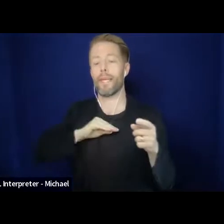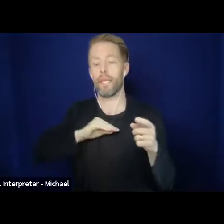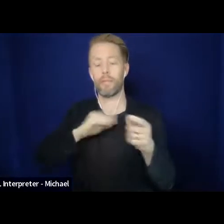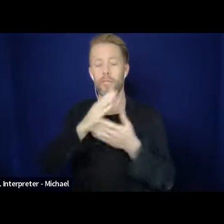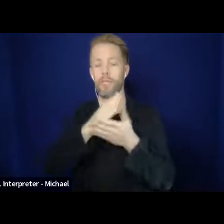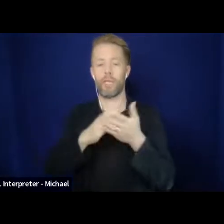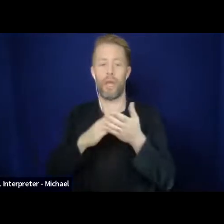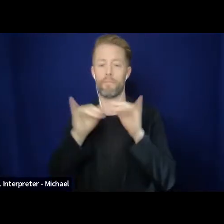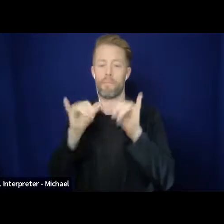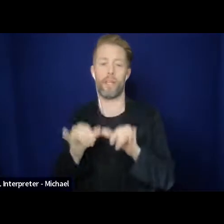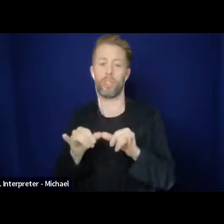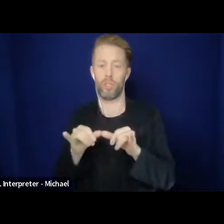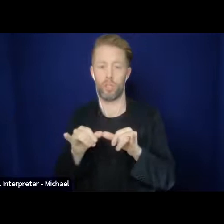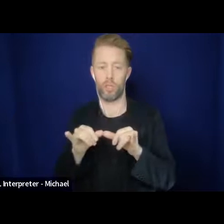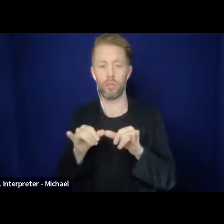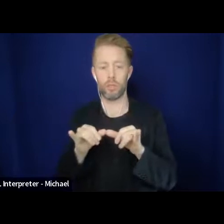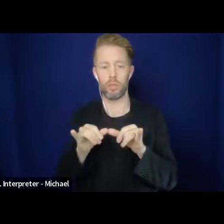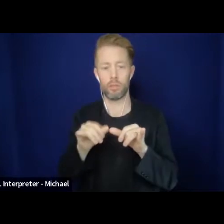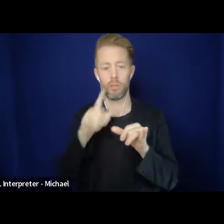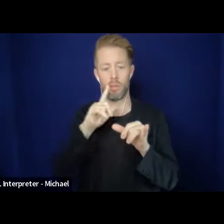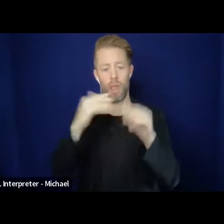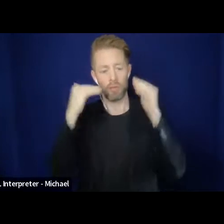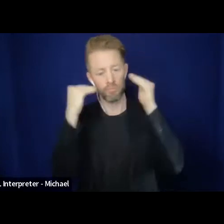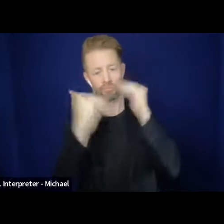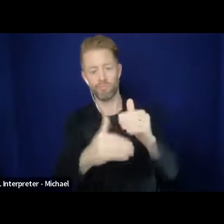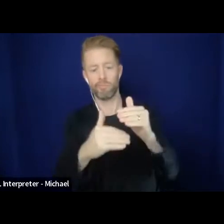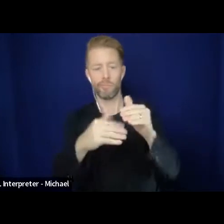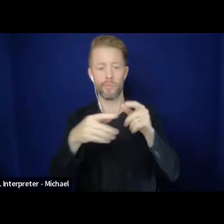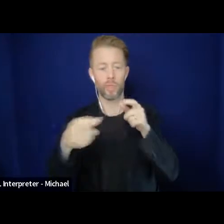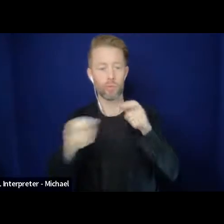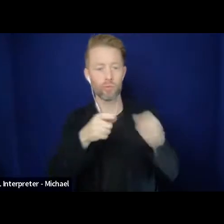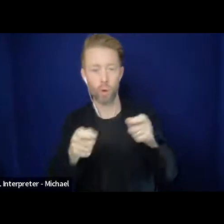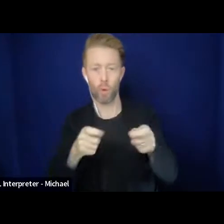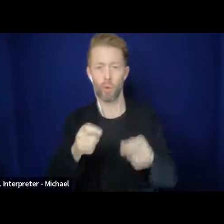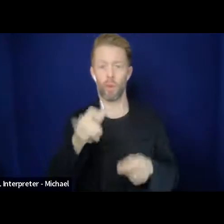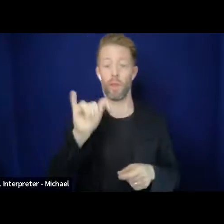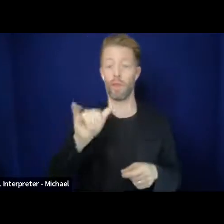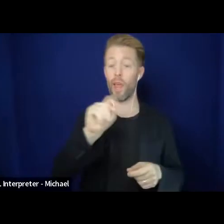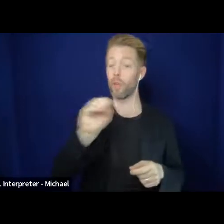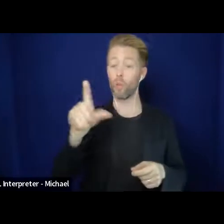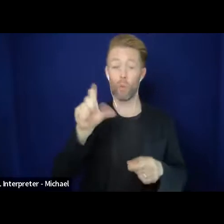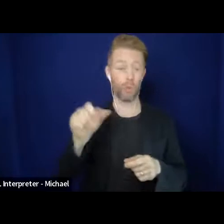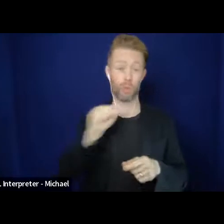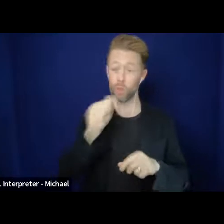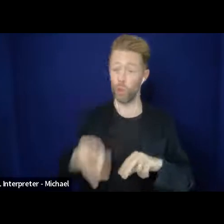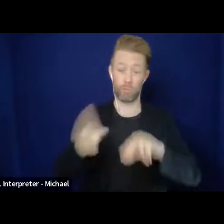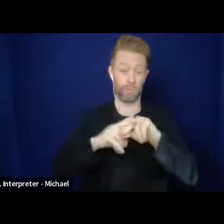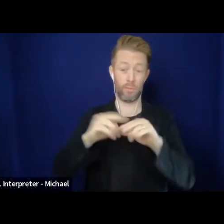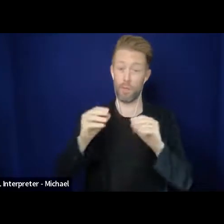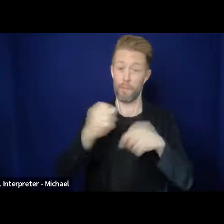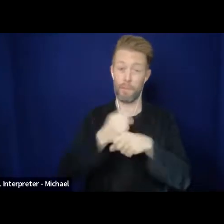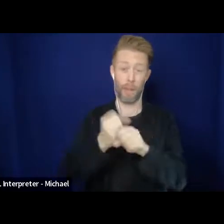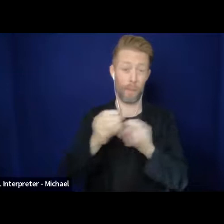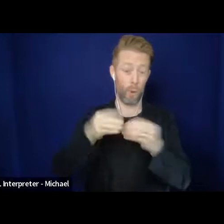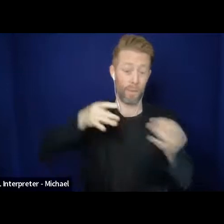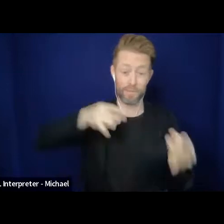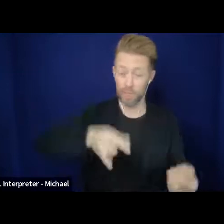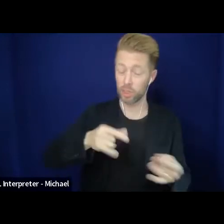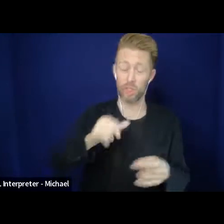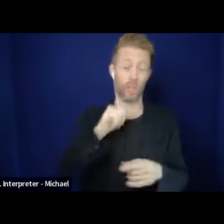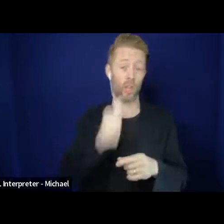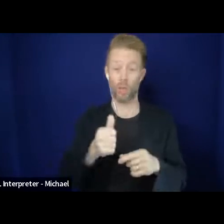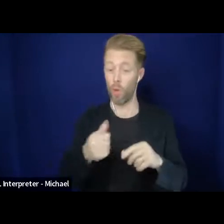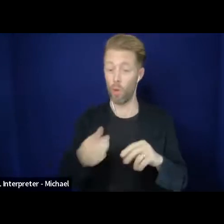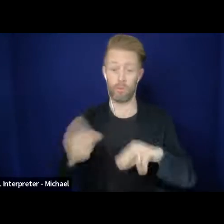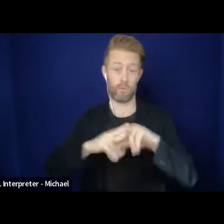They are given as restrictions and as controls. These tools don't increase security. They don't increase efficiency. In fact, they decrease